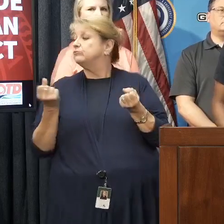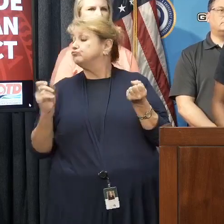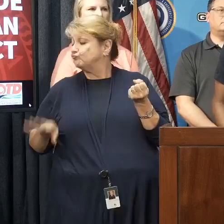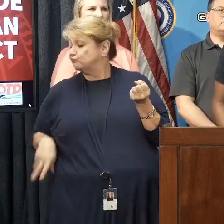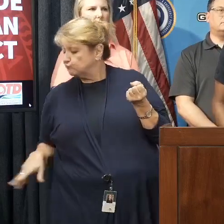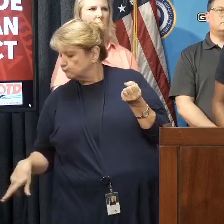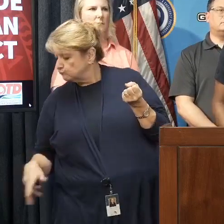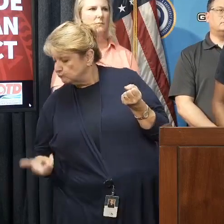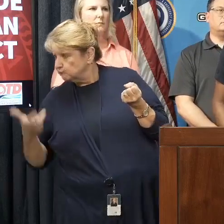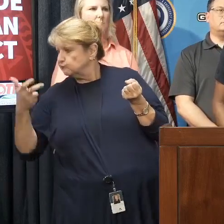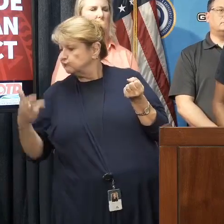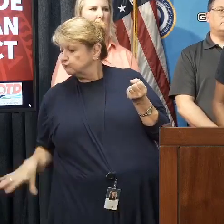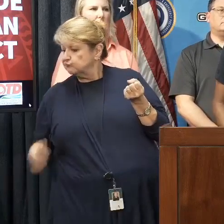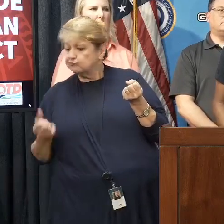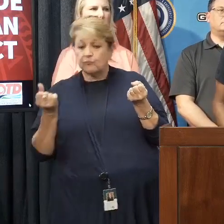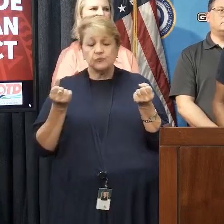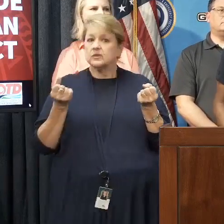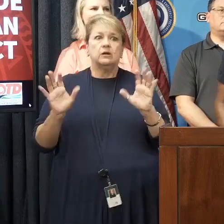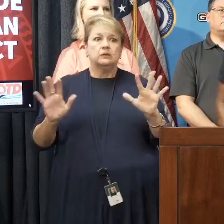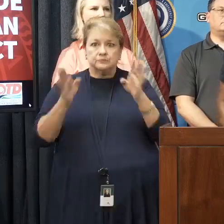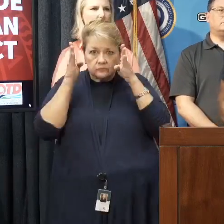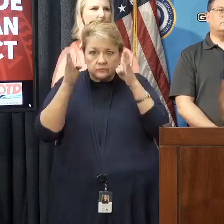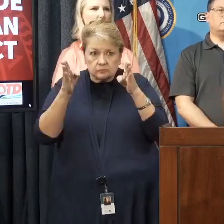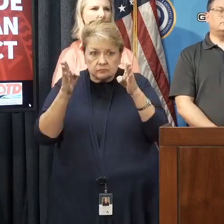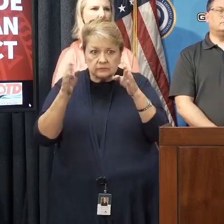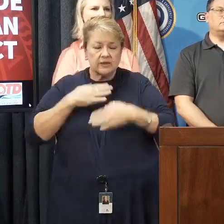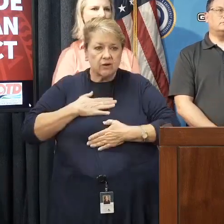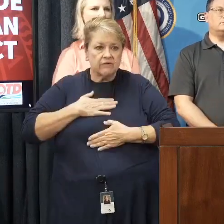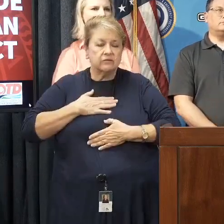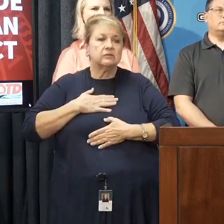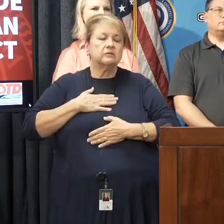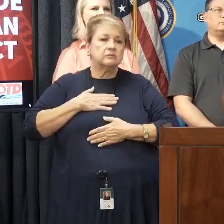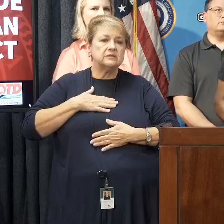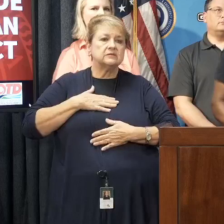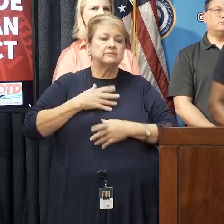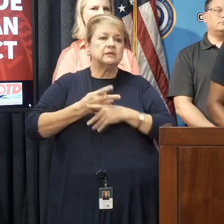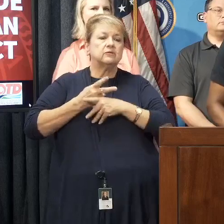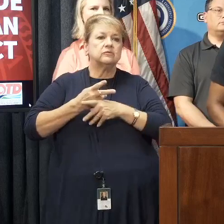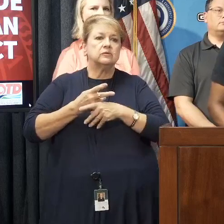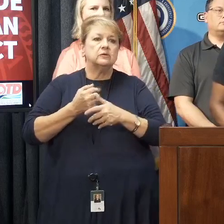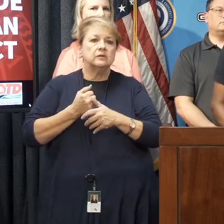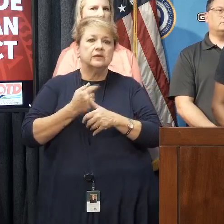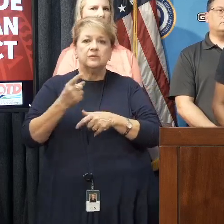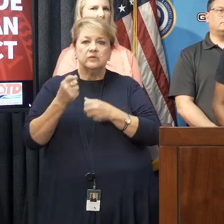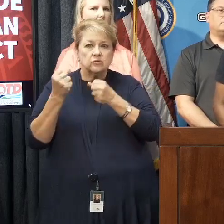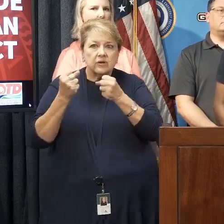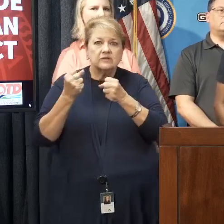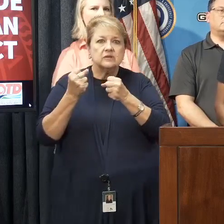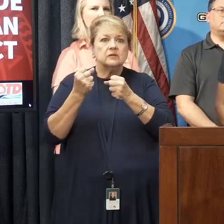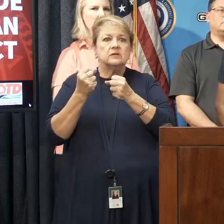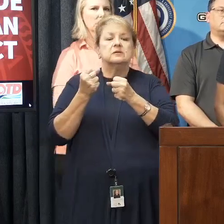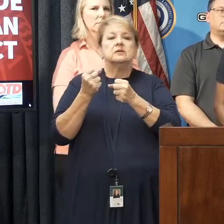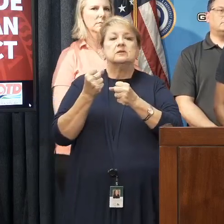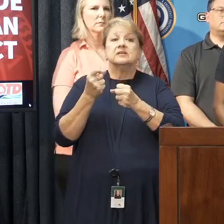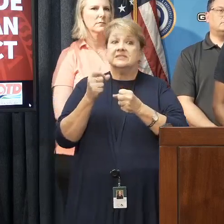manner as well as a safe distance, as environmental conditions can change rapidly. Slow